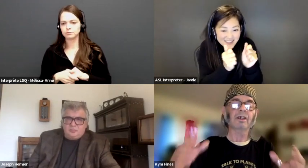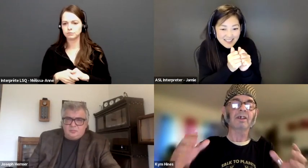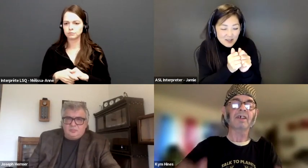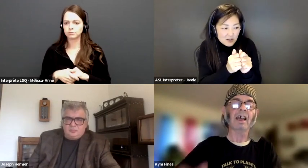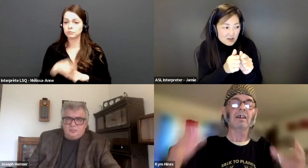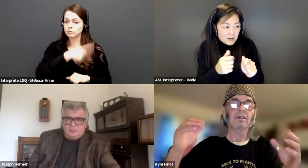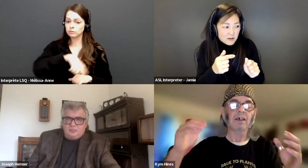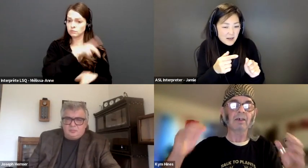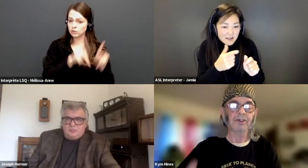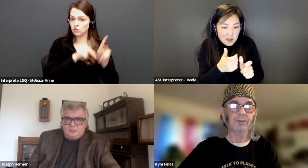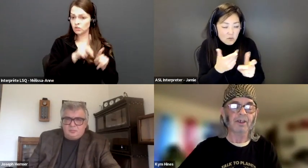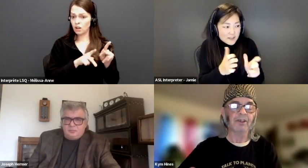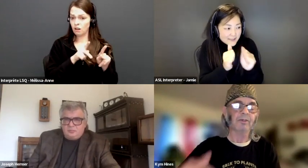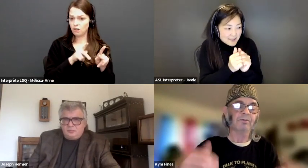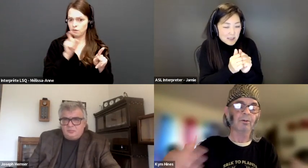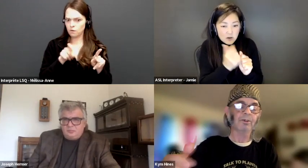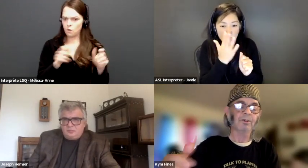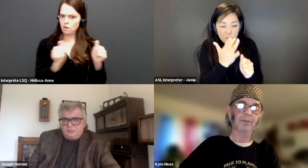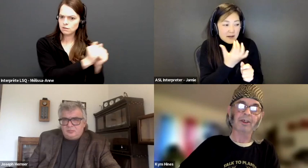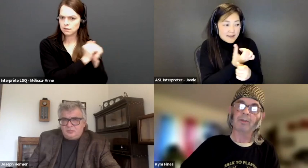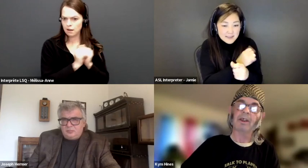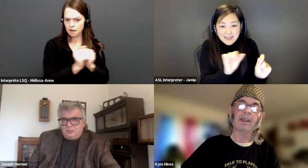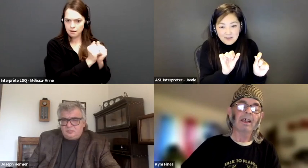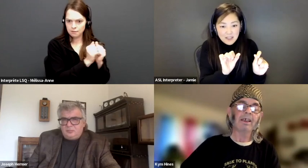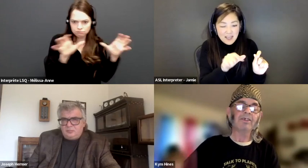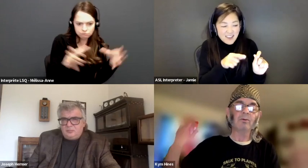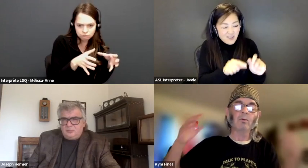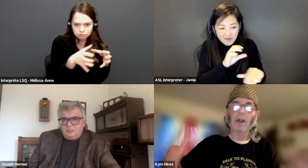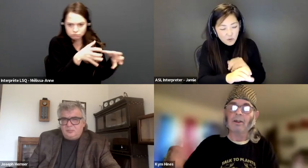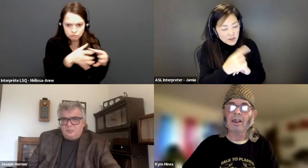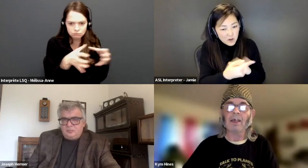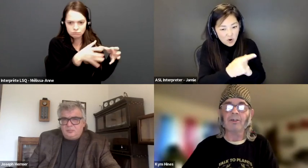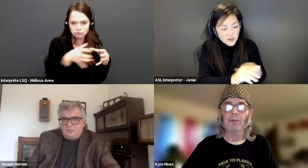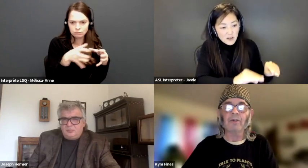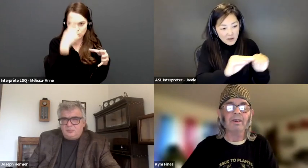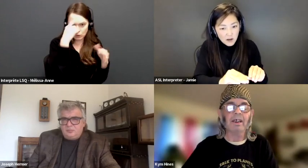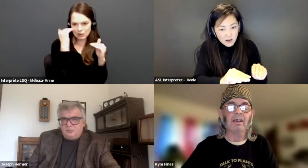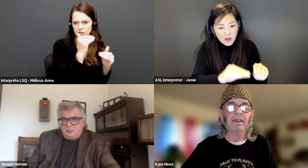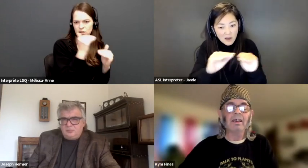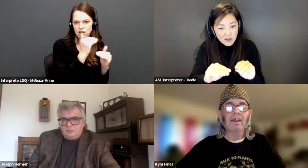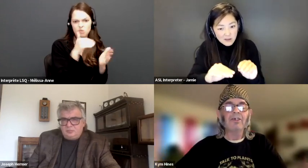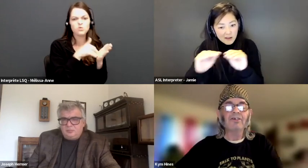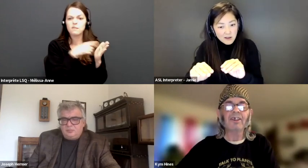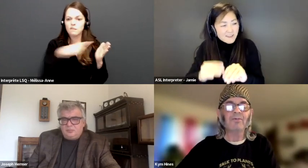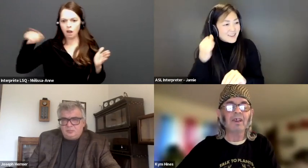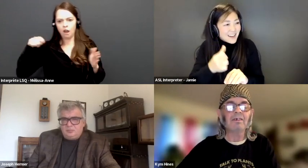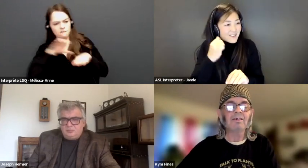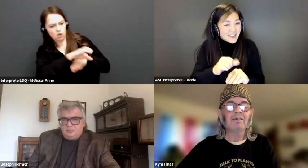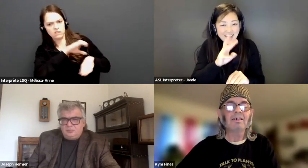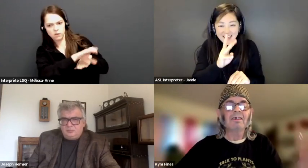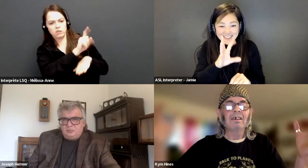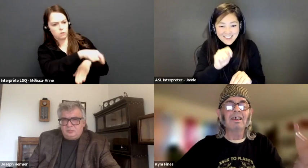under attack of displacement, forced displacement. And he said, why do I have to move every day,